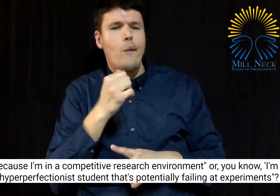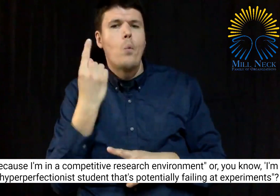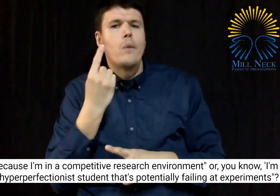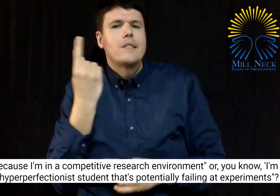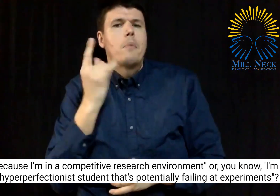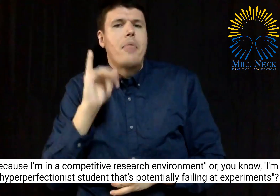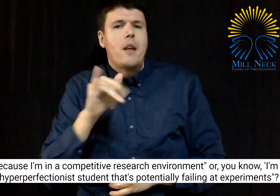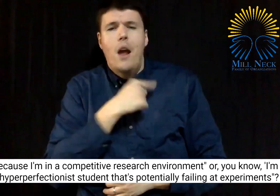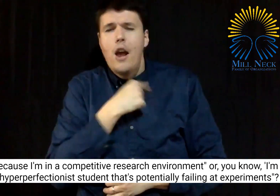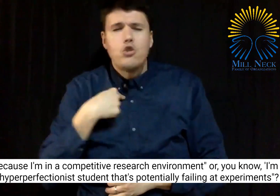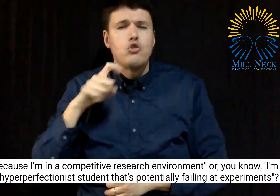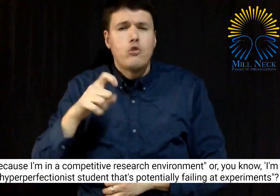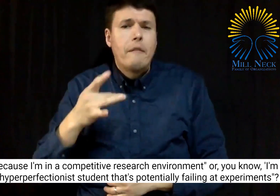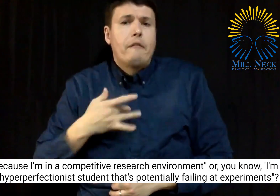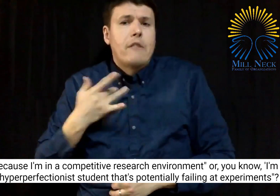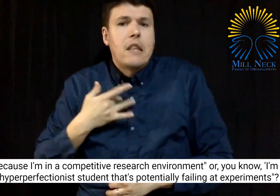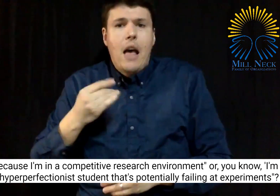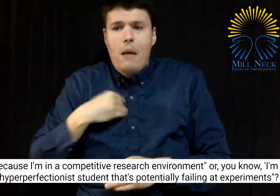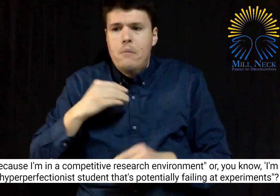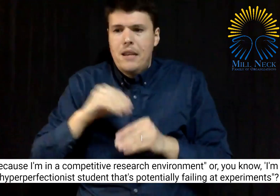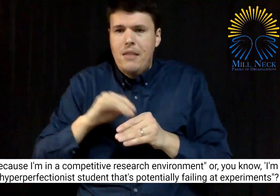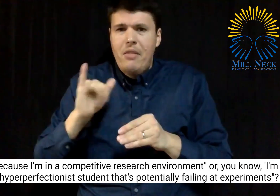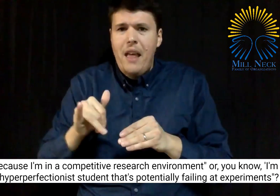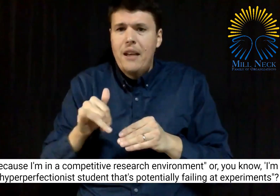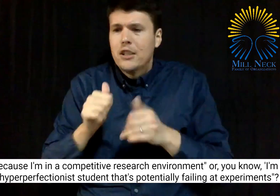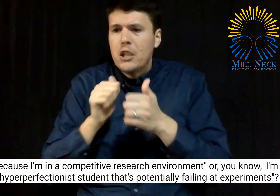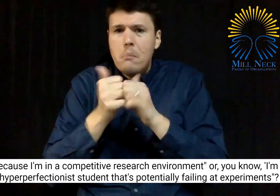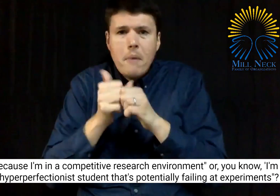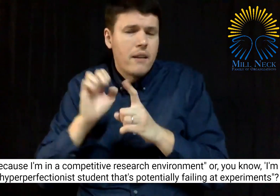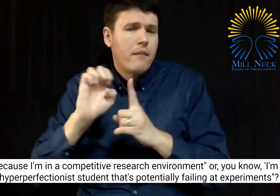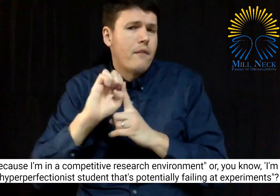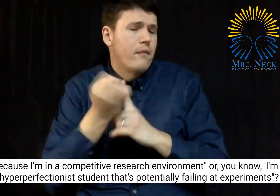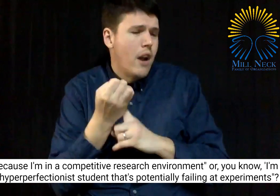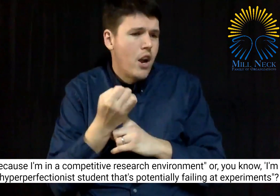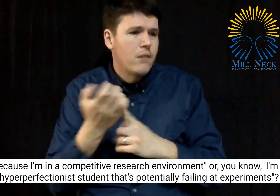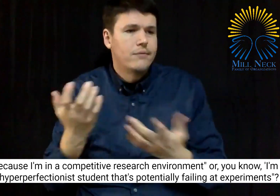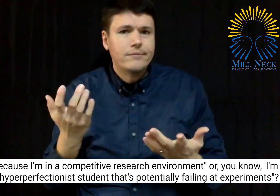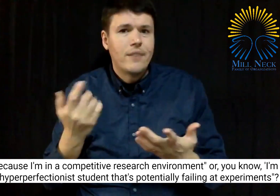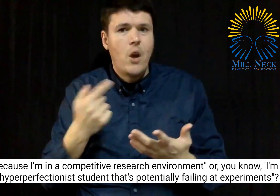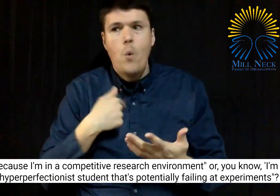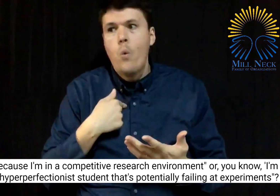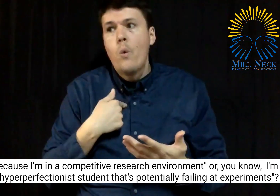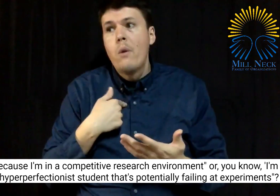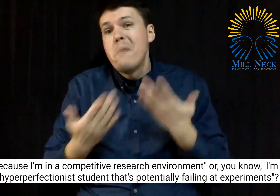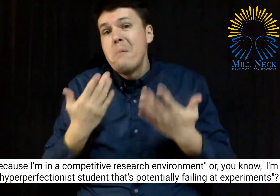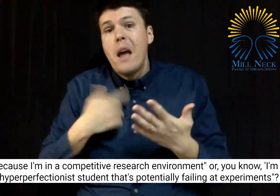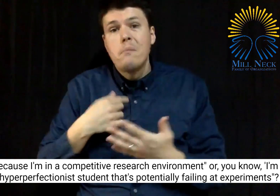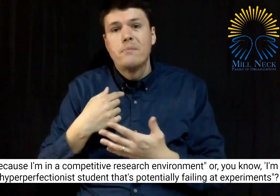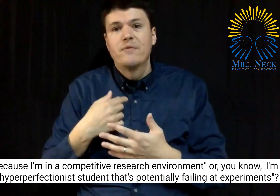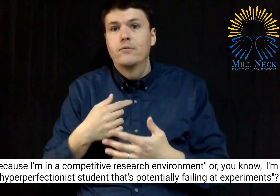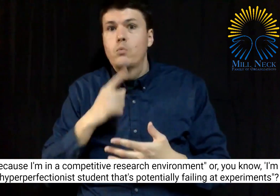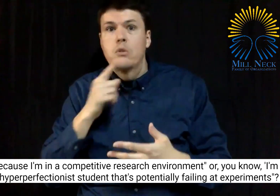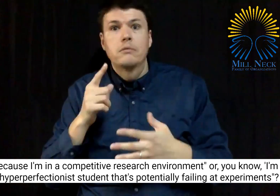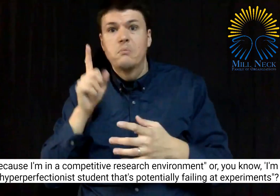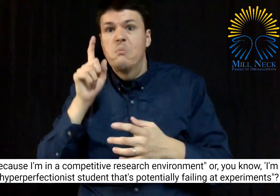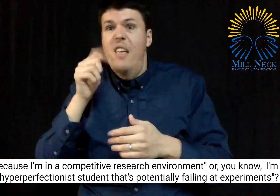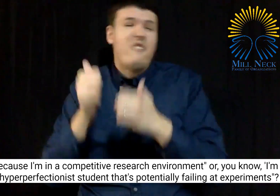competitive research environment, or, I'm a hyper perfectionist student that's potentially failing at